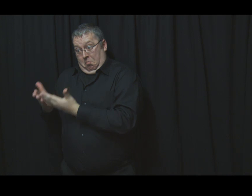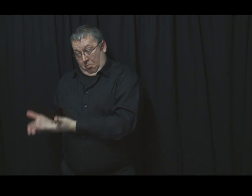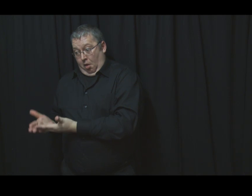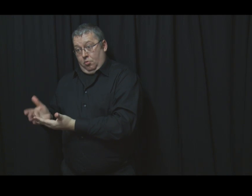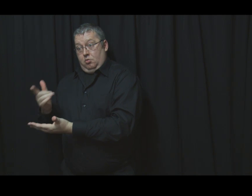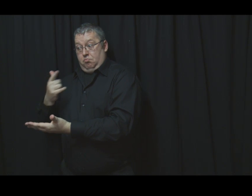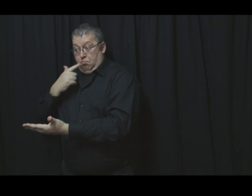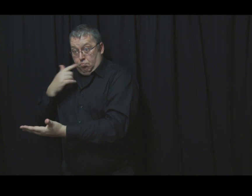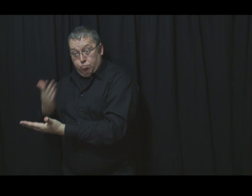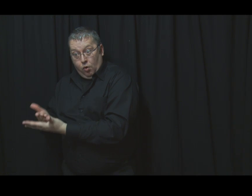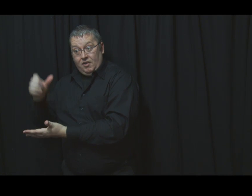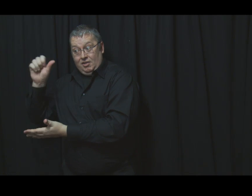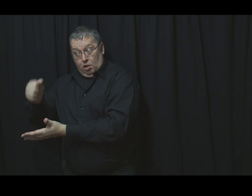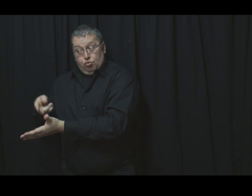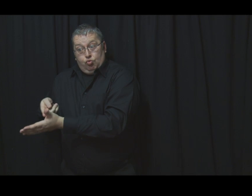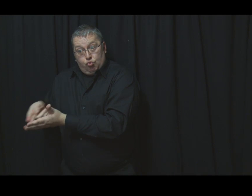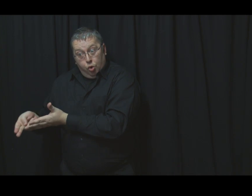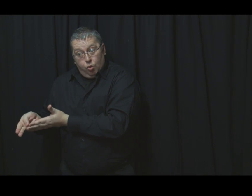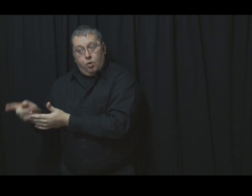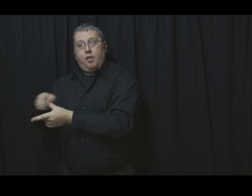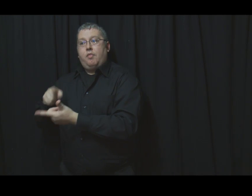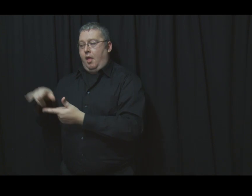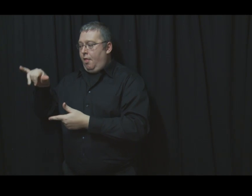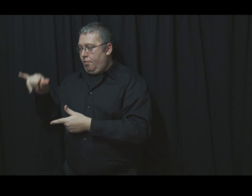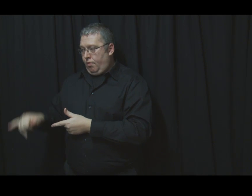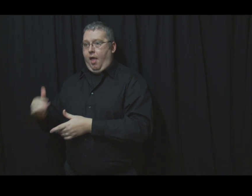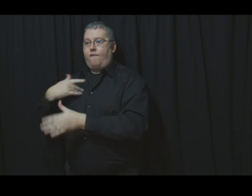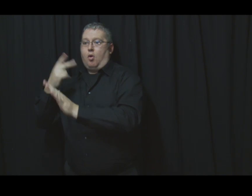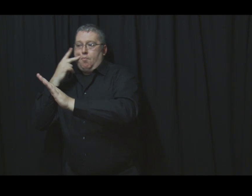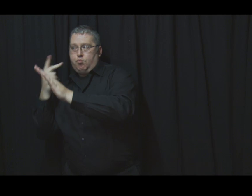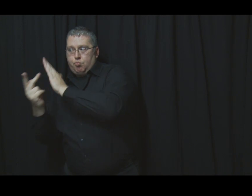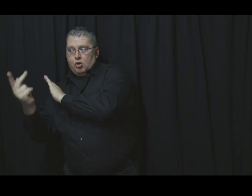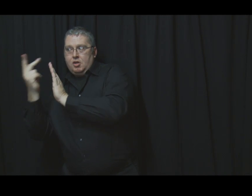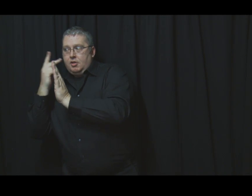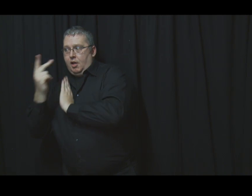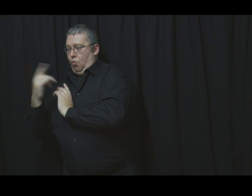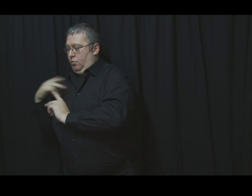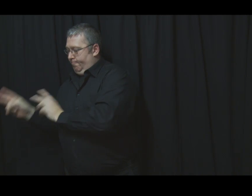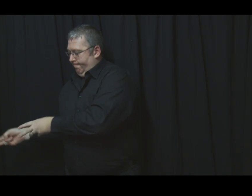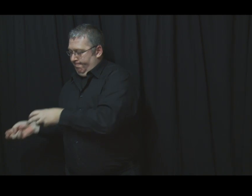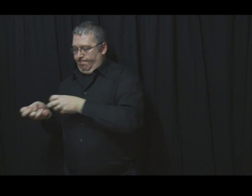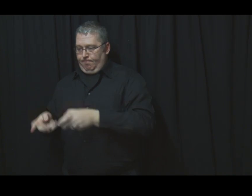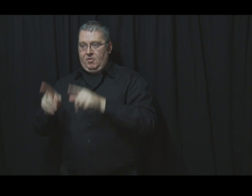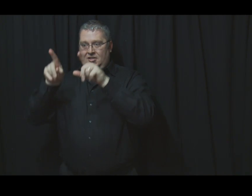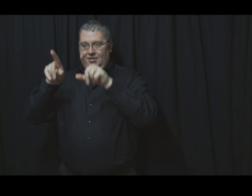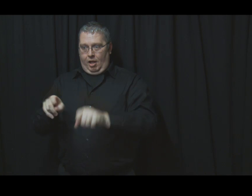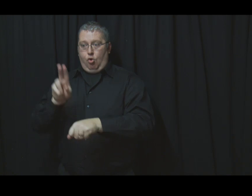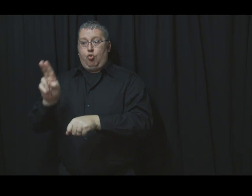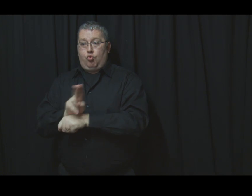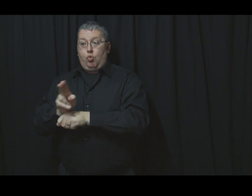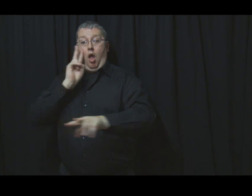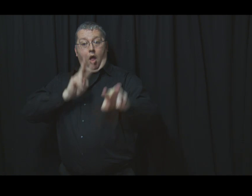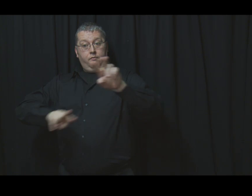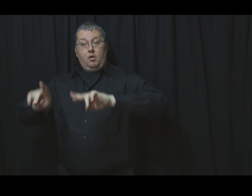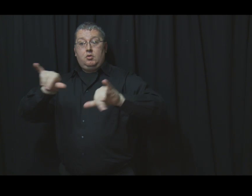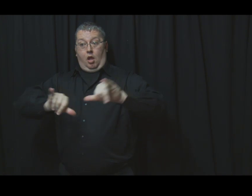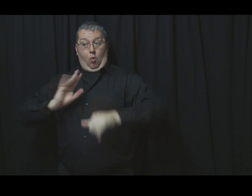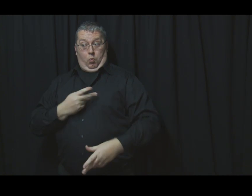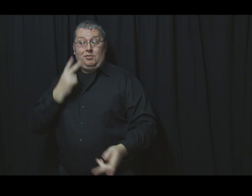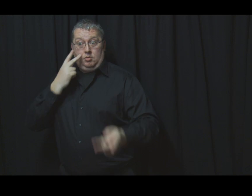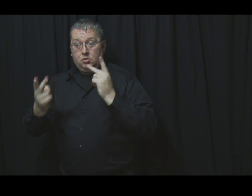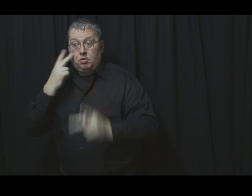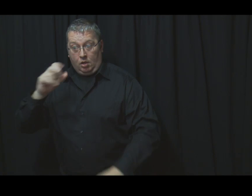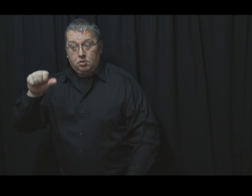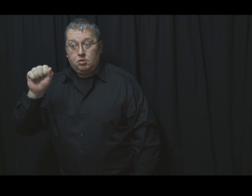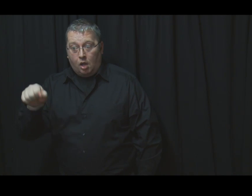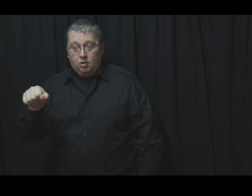is true, then there should be predictions from this that we can test using observational science, and there are. For instance,